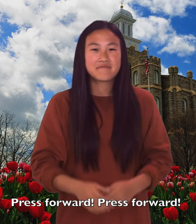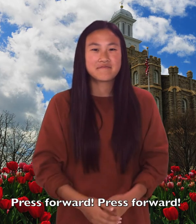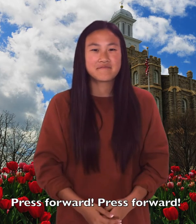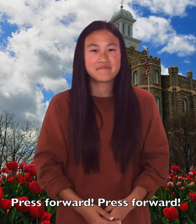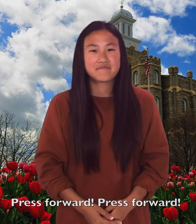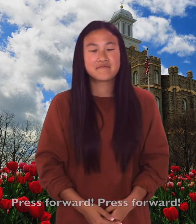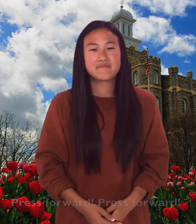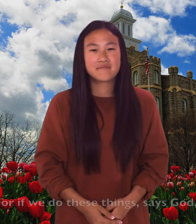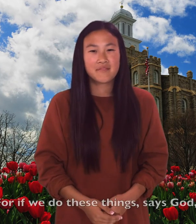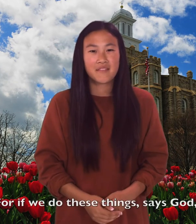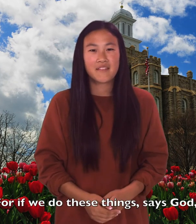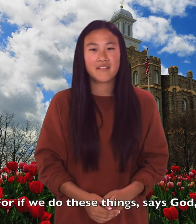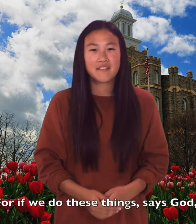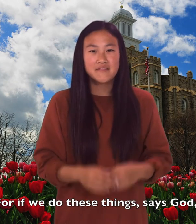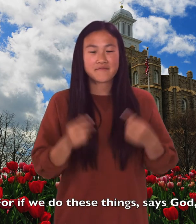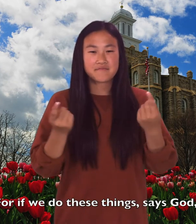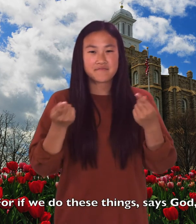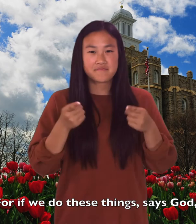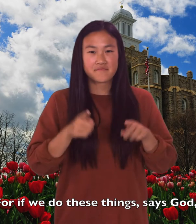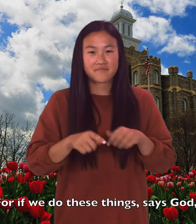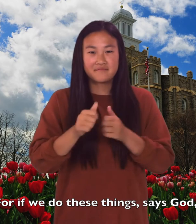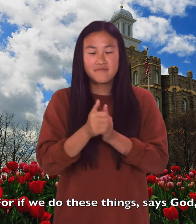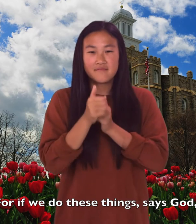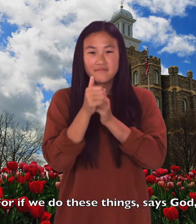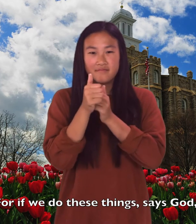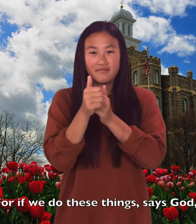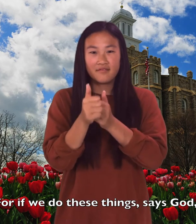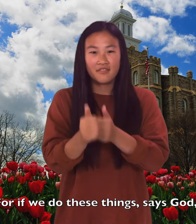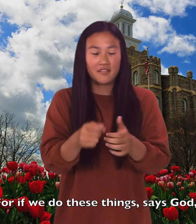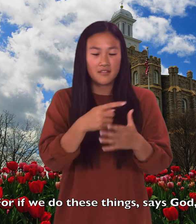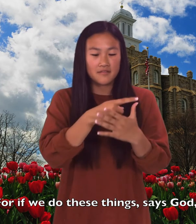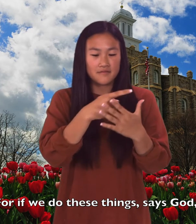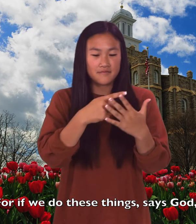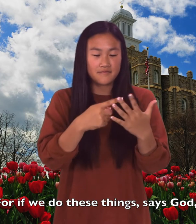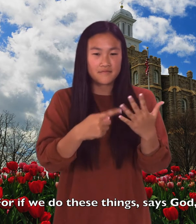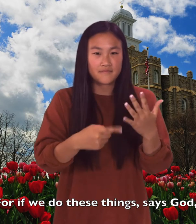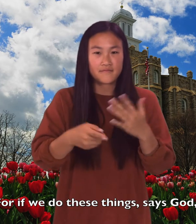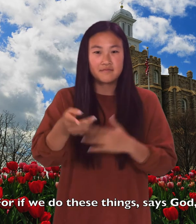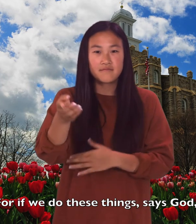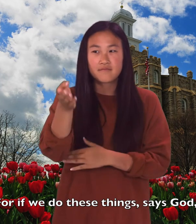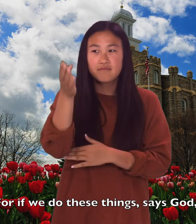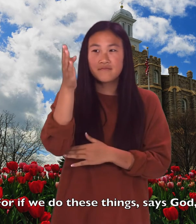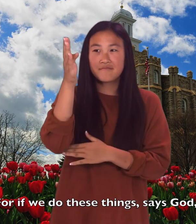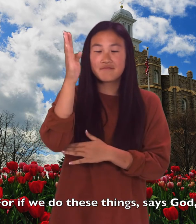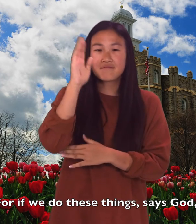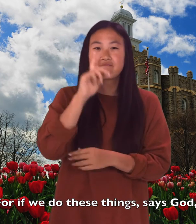For if we do these things, says God